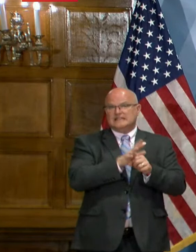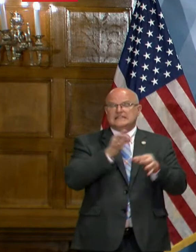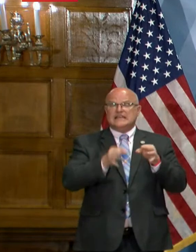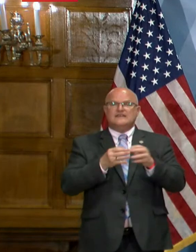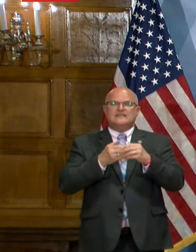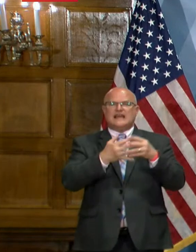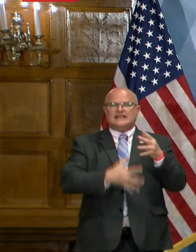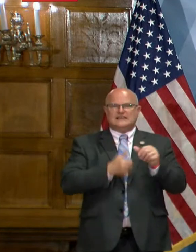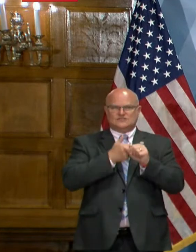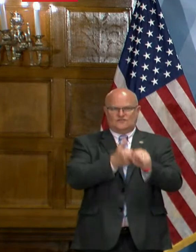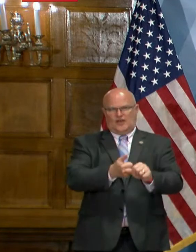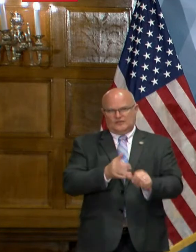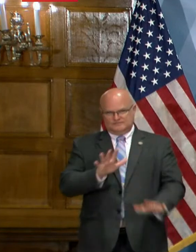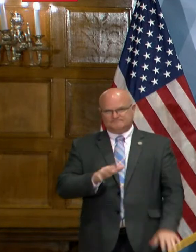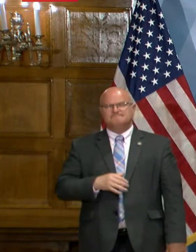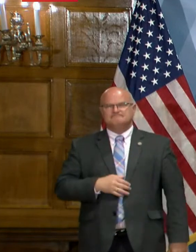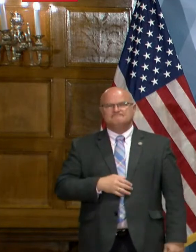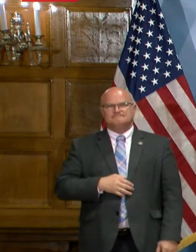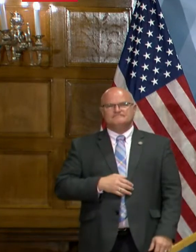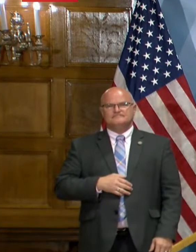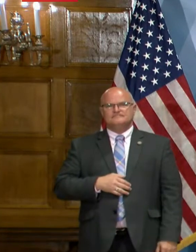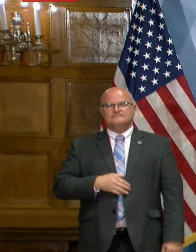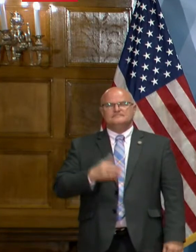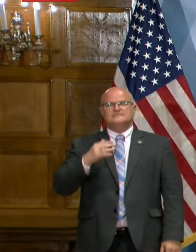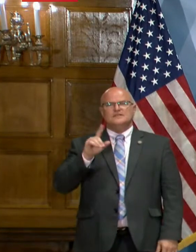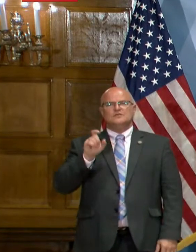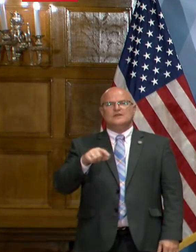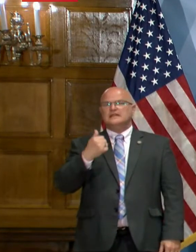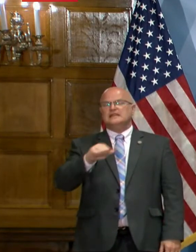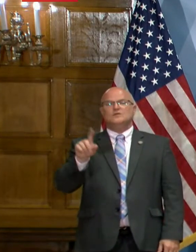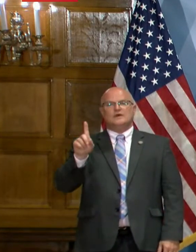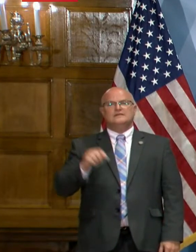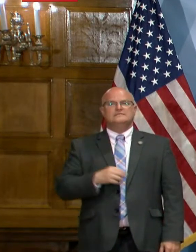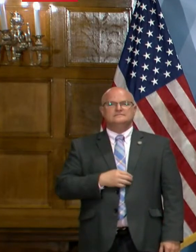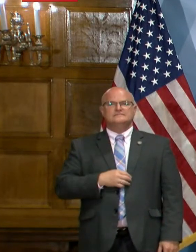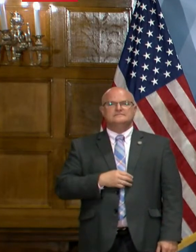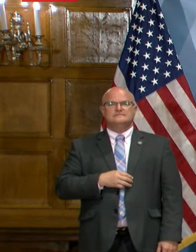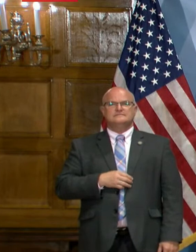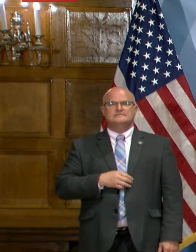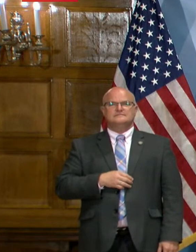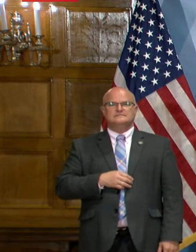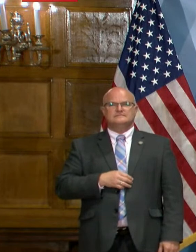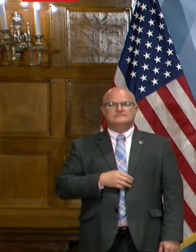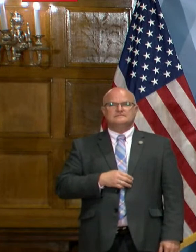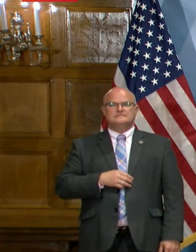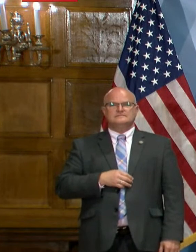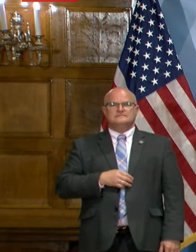those guidelines are followed. Next question from anyone.